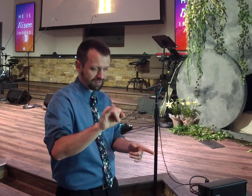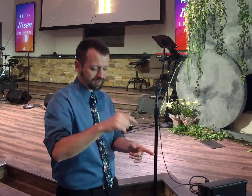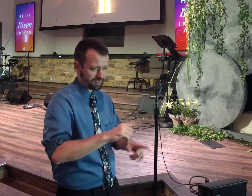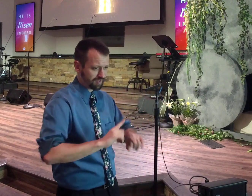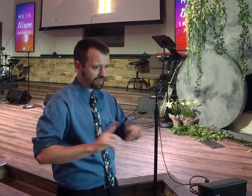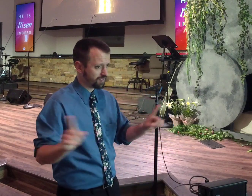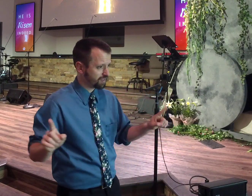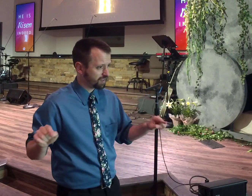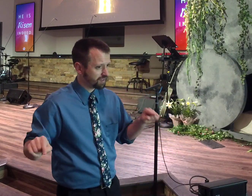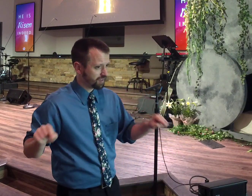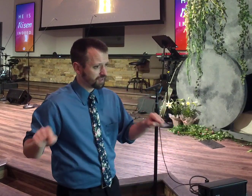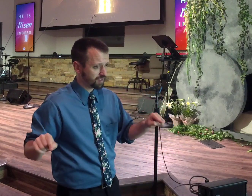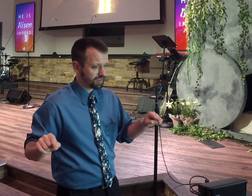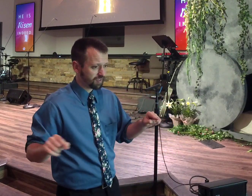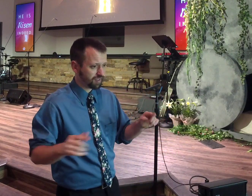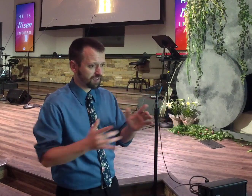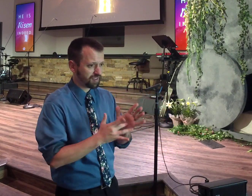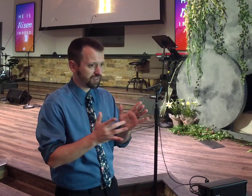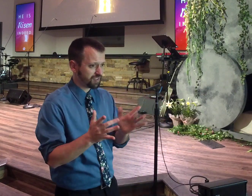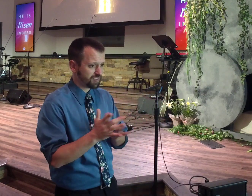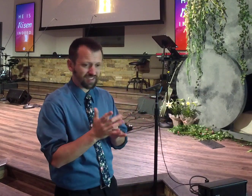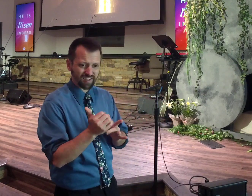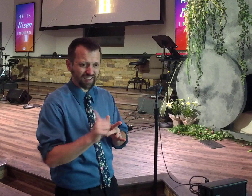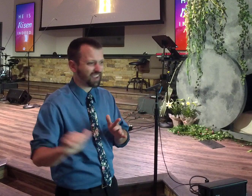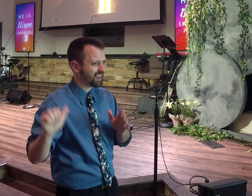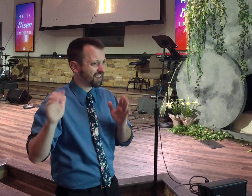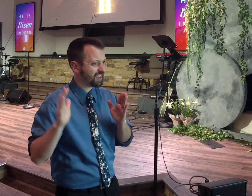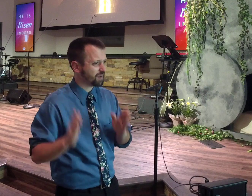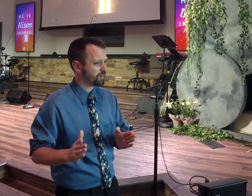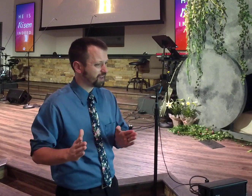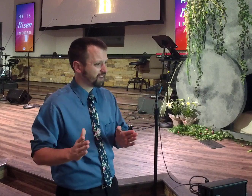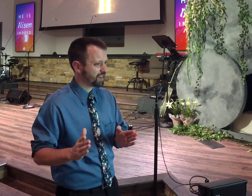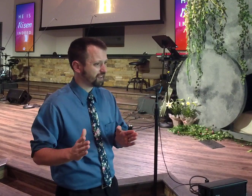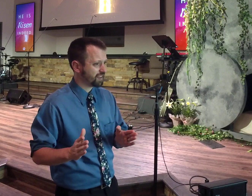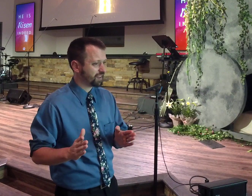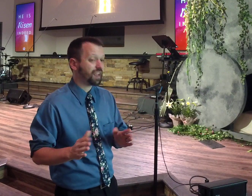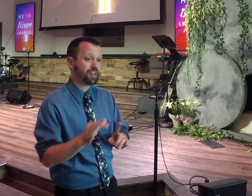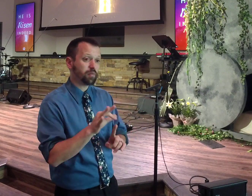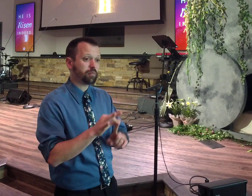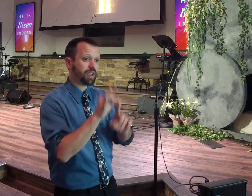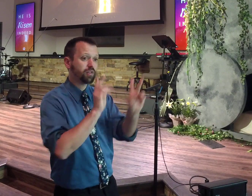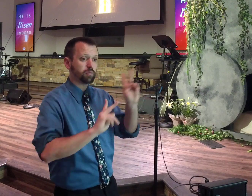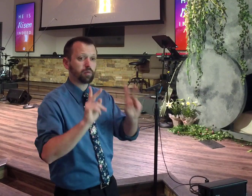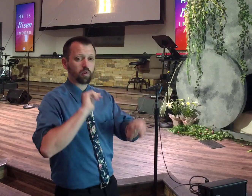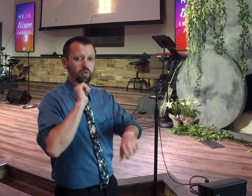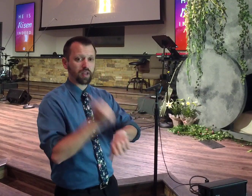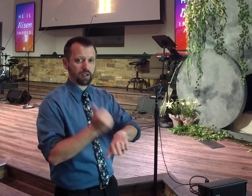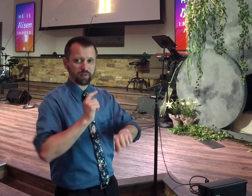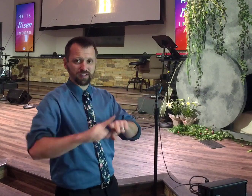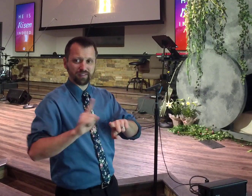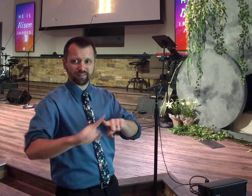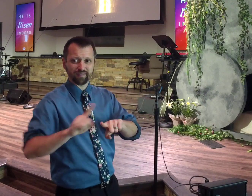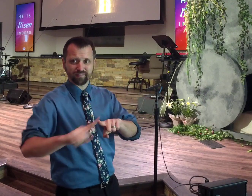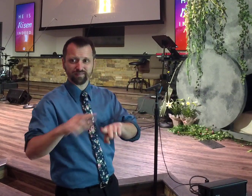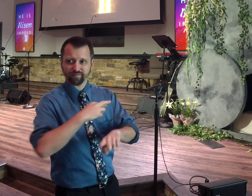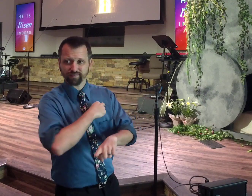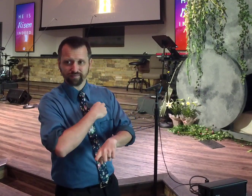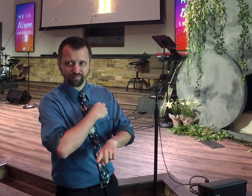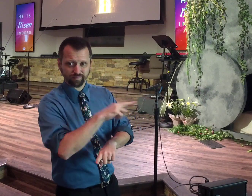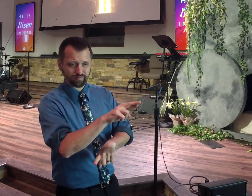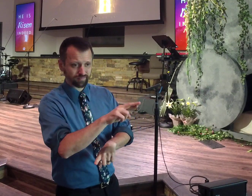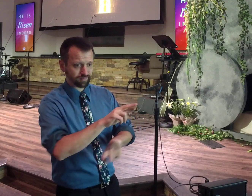between Jesus and anyone else, specifically founders of religions of the world. And the difference is